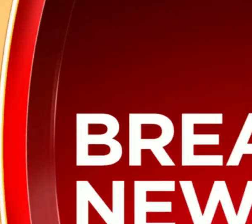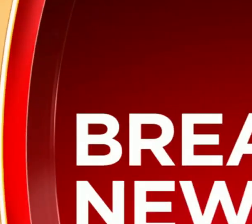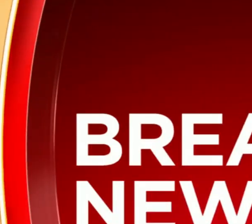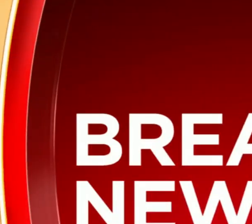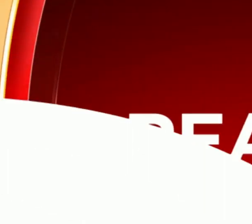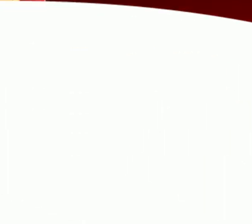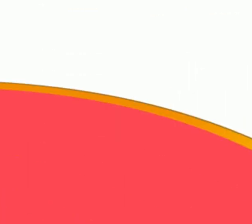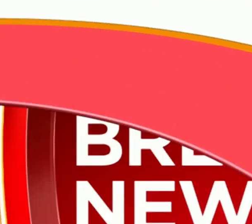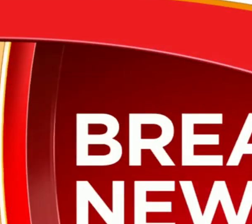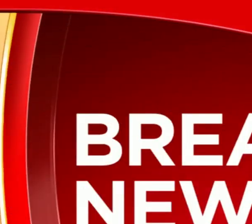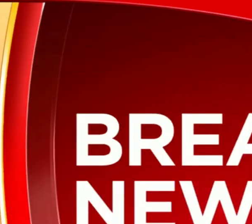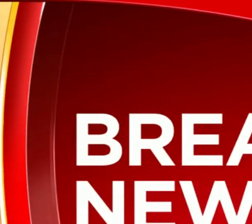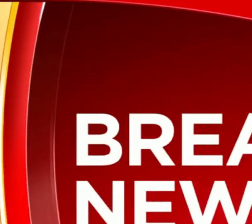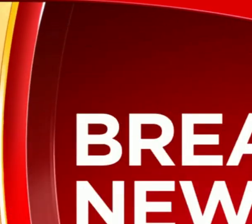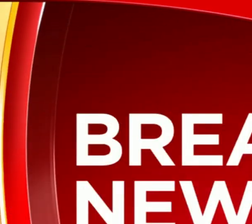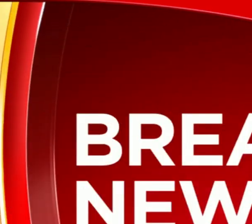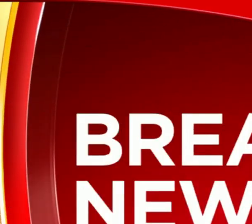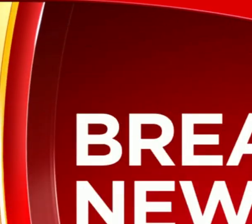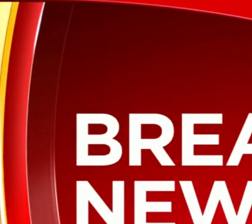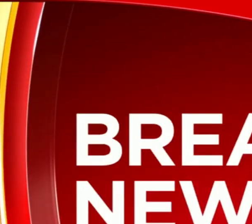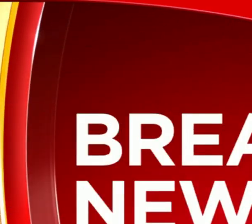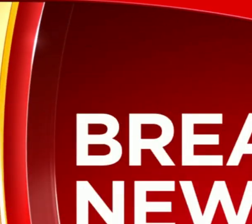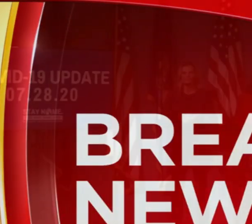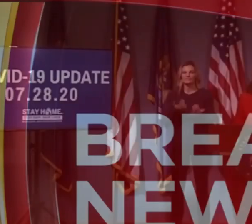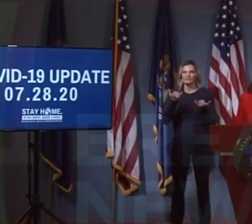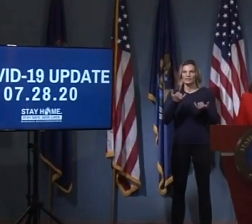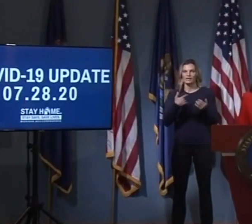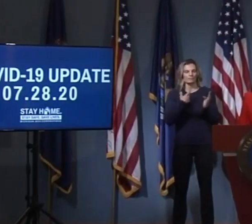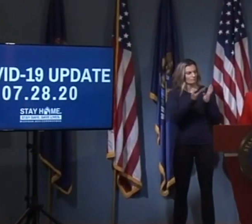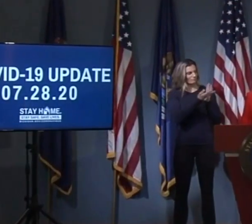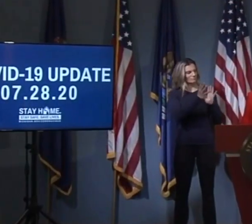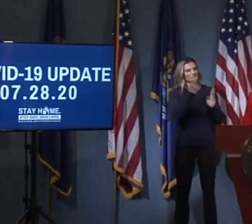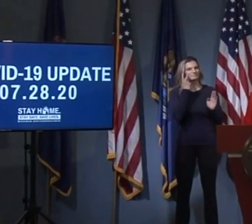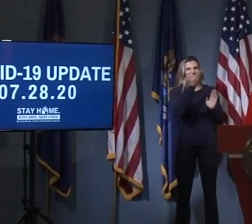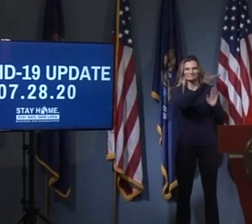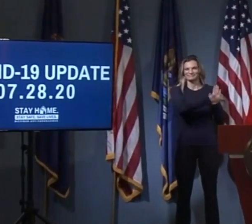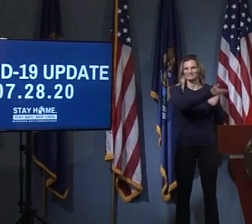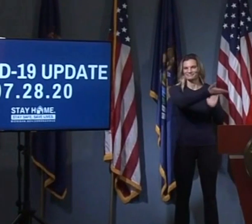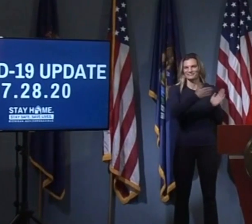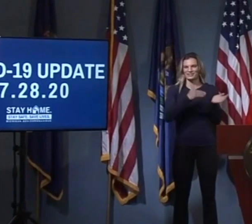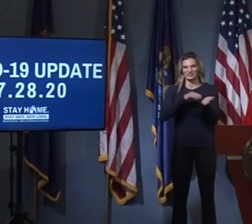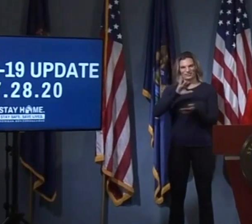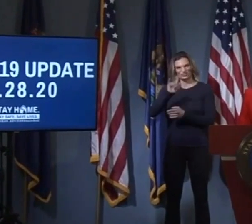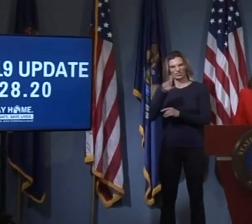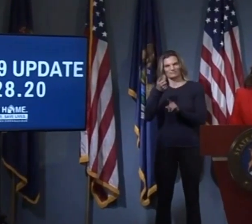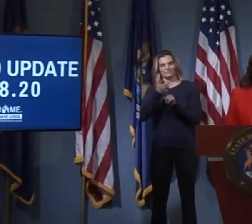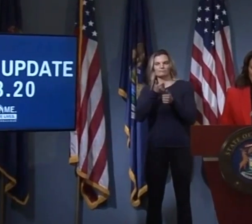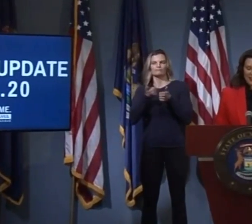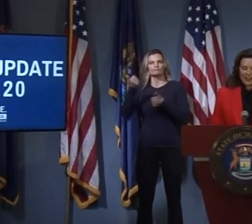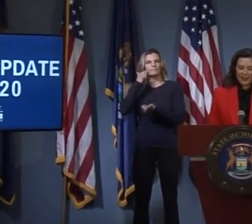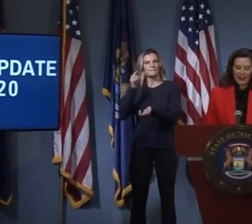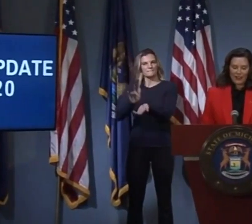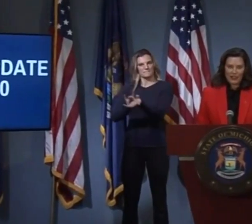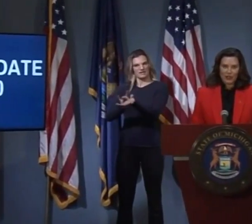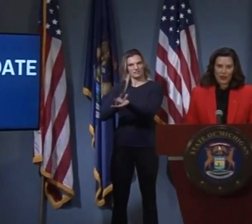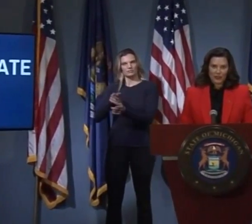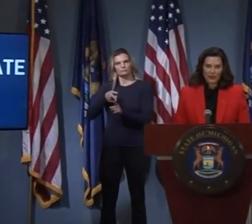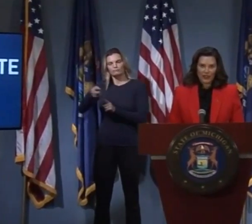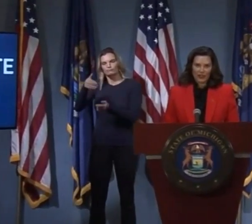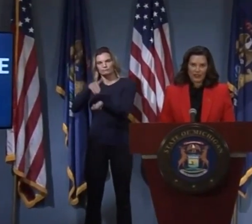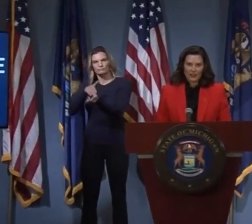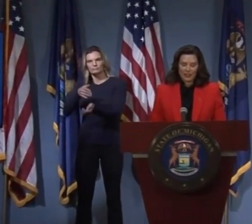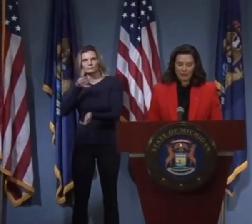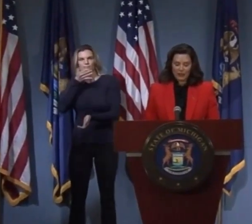We interrupt this program for a breaking news alert. Good afternoon, everyone. That breaking news, Governor Gretchen Whitmer is providing an update right now